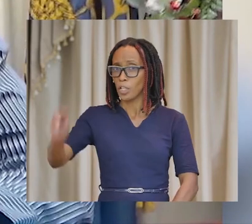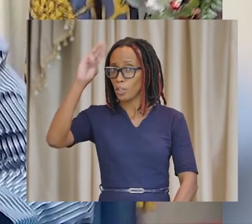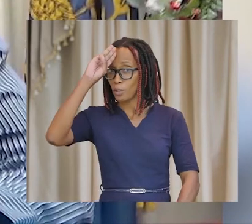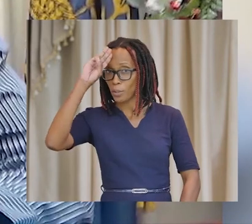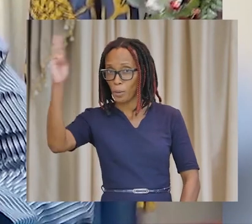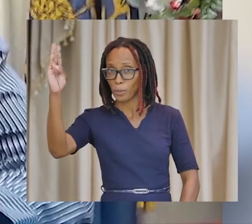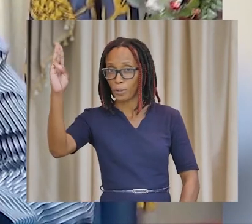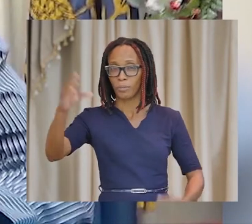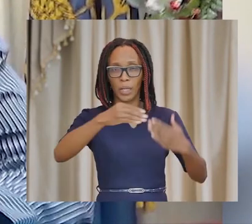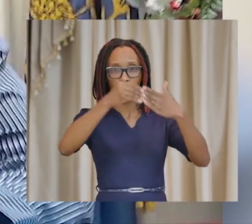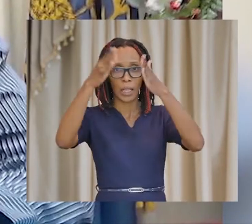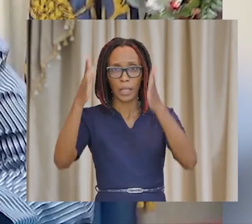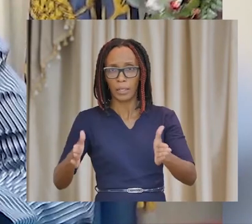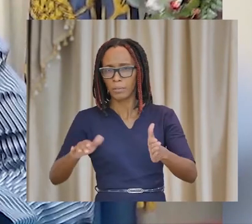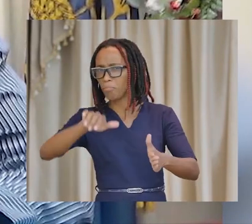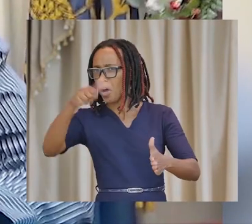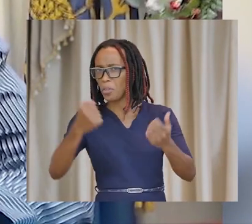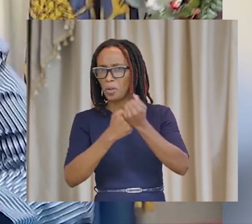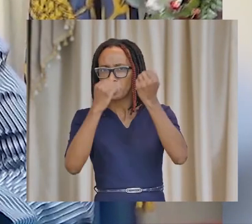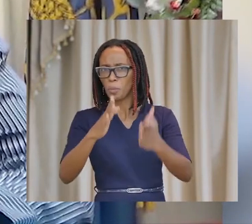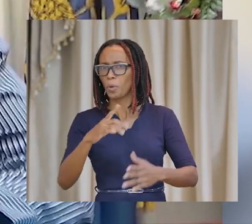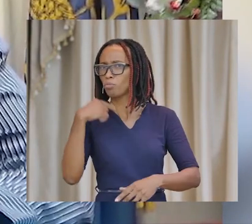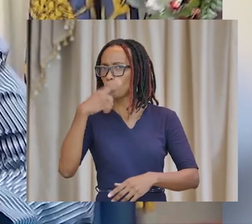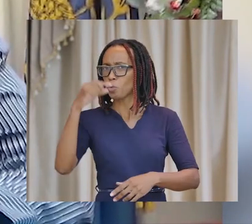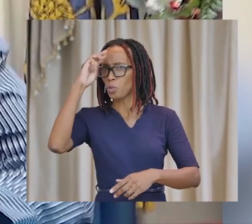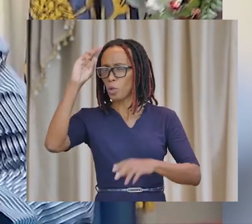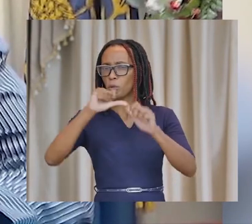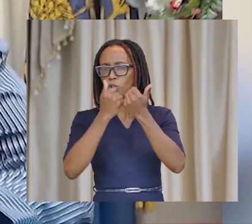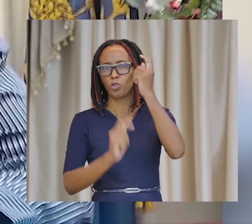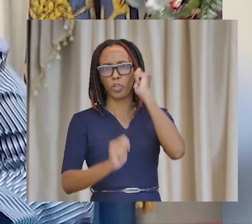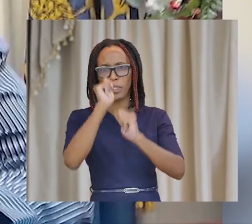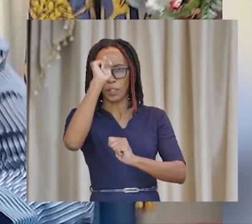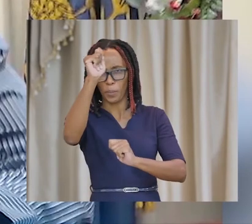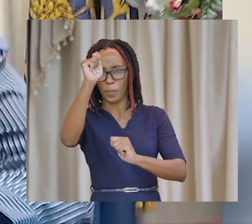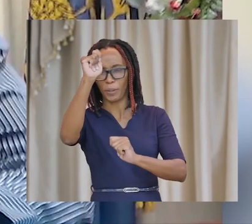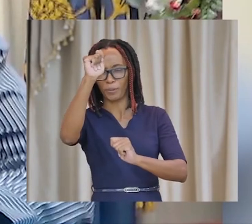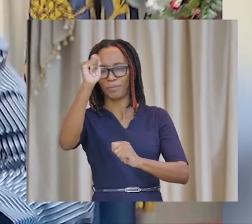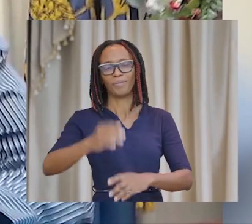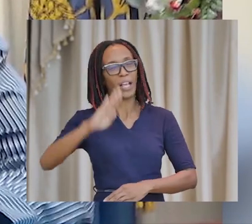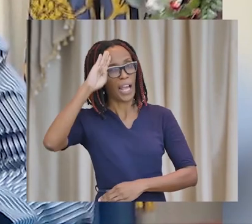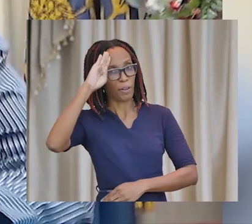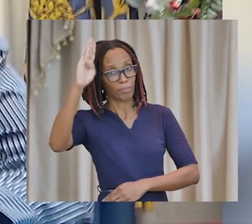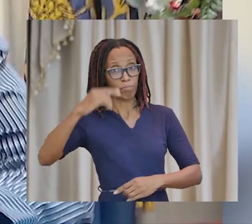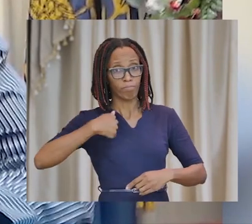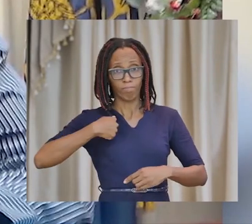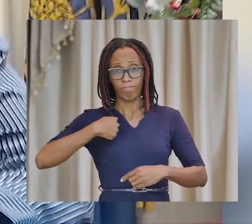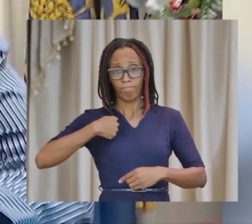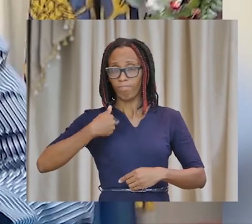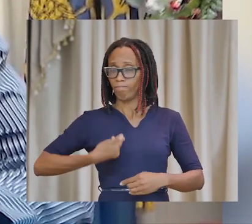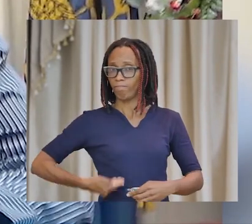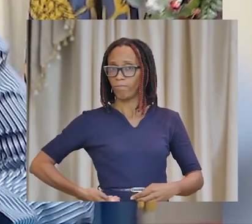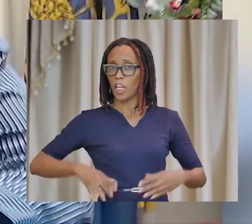Scouters, leaders, and other supporters of the Scout movement, greetings. As Chief Scout, I am honored